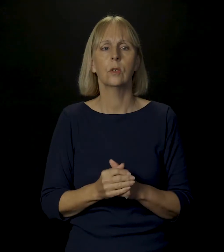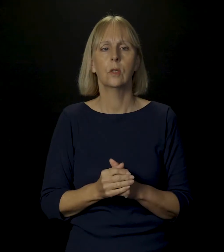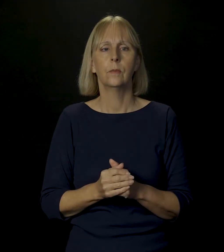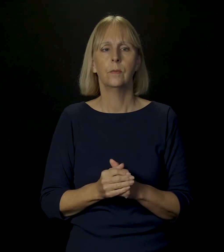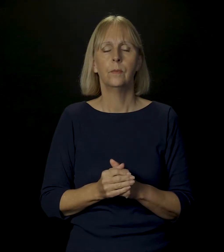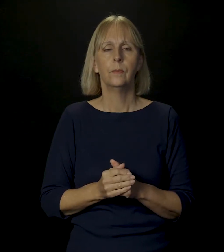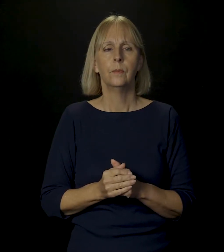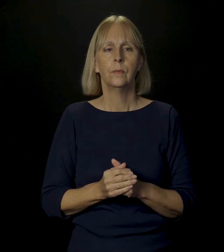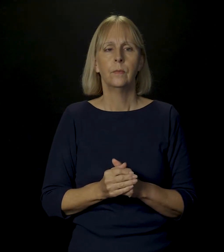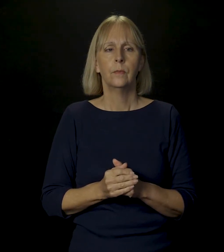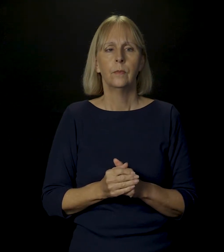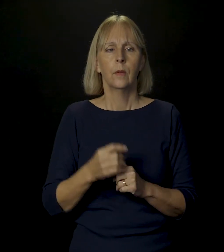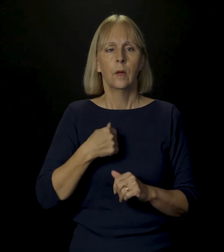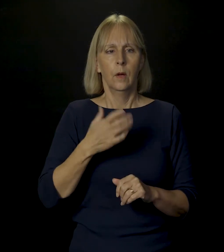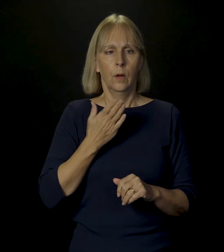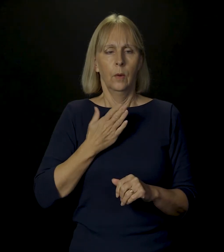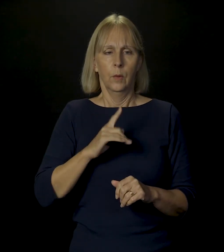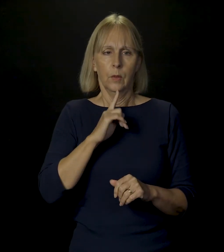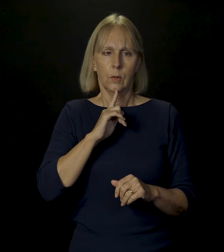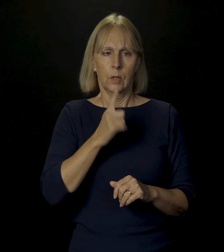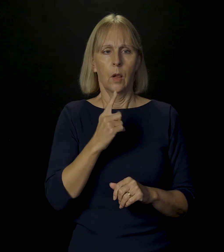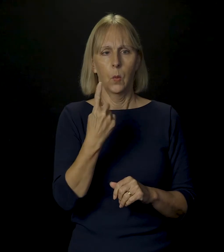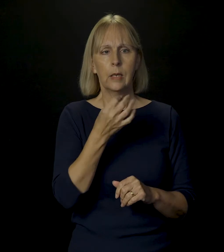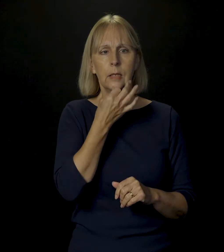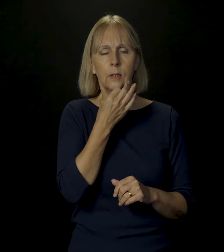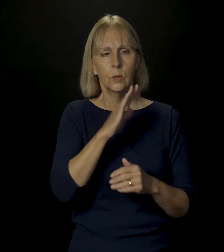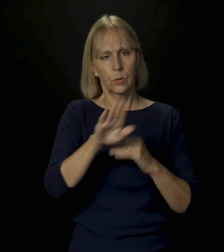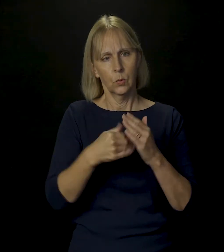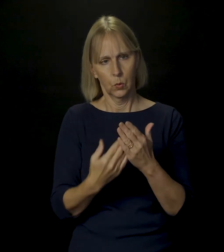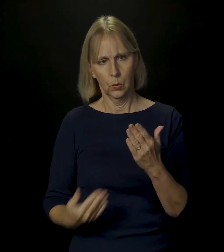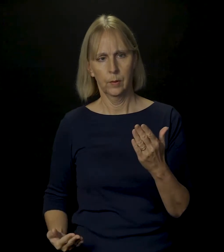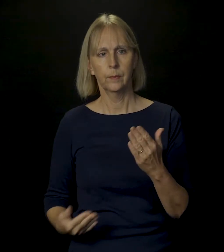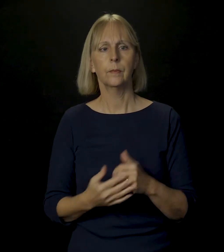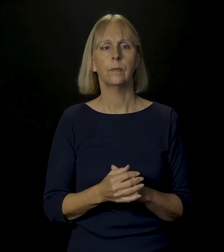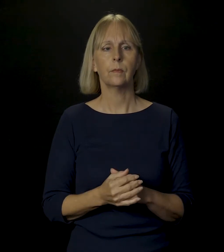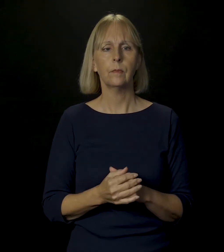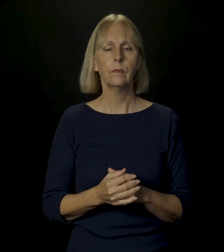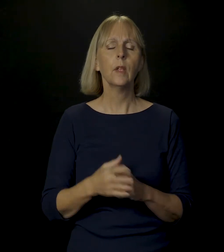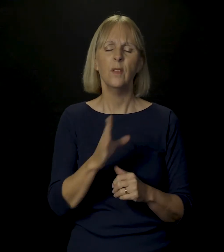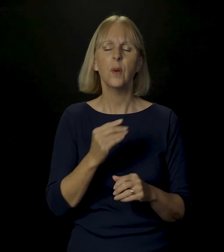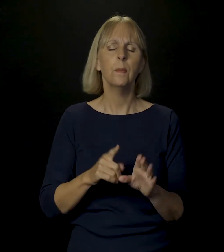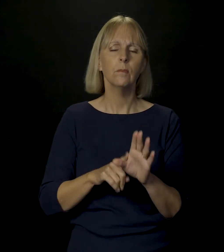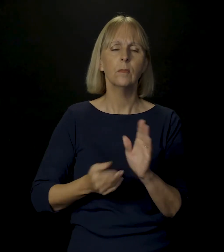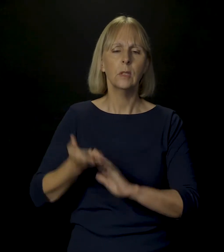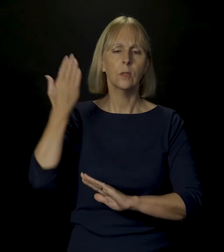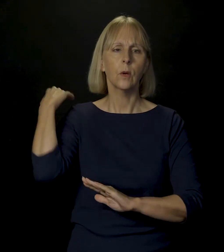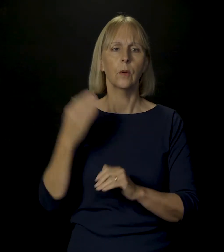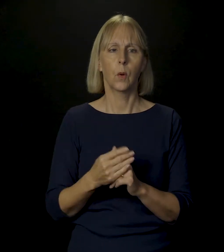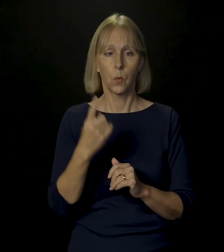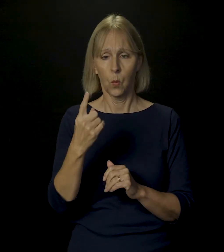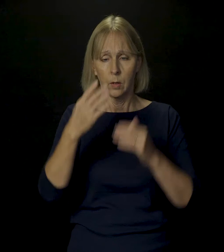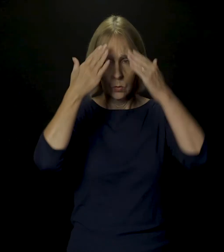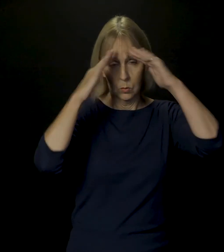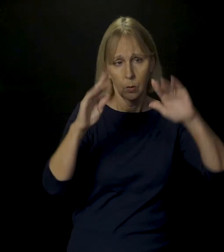I'd I'd I'd To I'd highlight A little Coach Story For Many Years This Story Is From Many Years Ago And a Coach Mentor